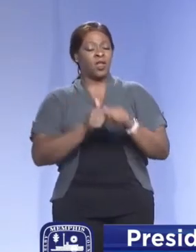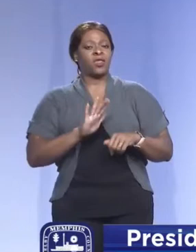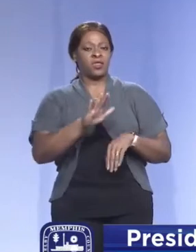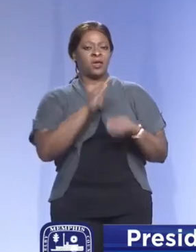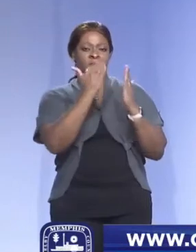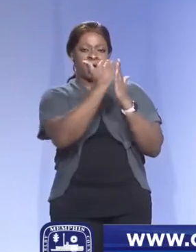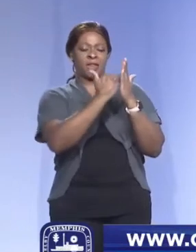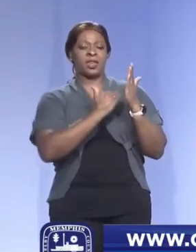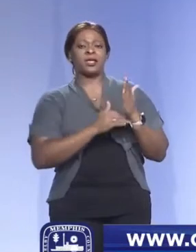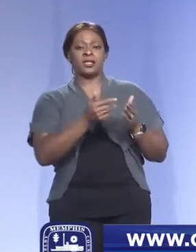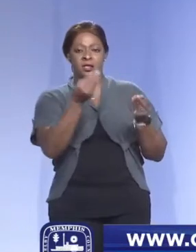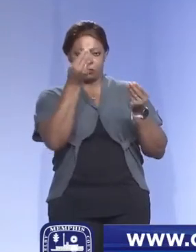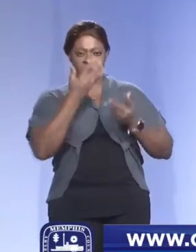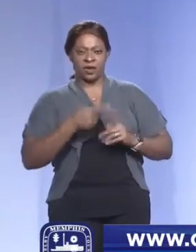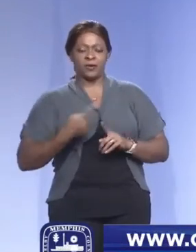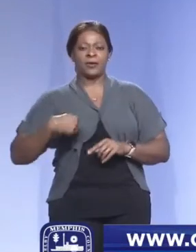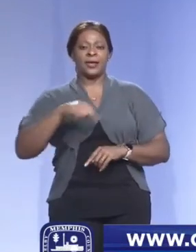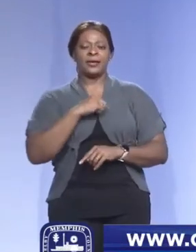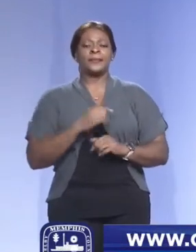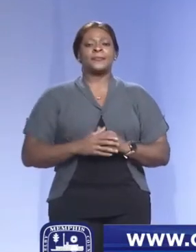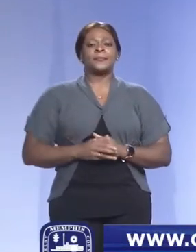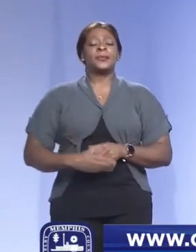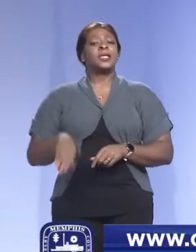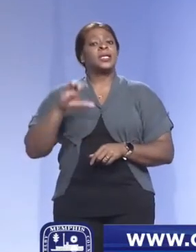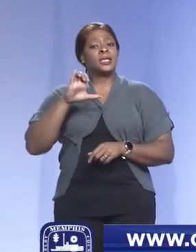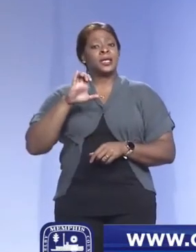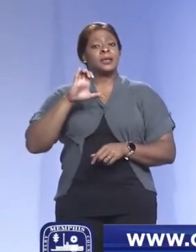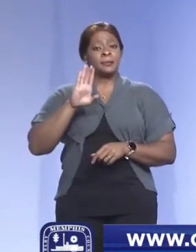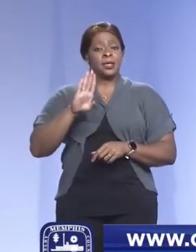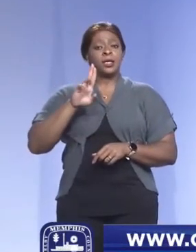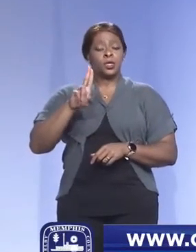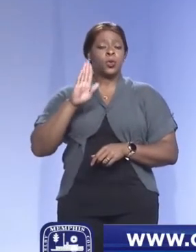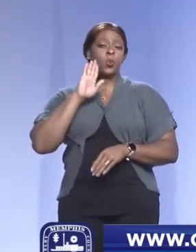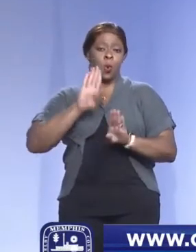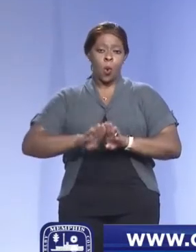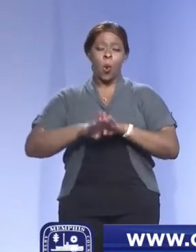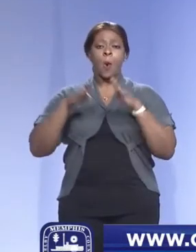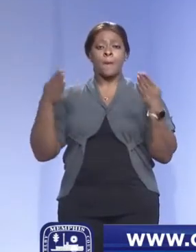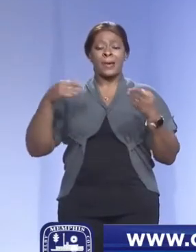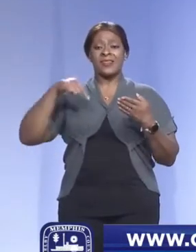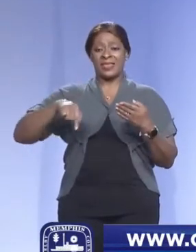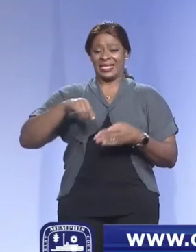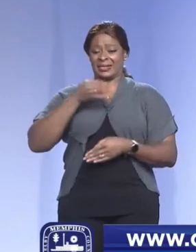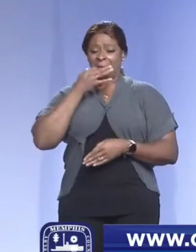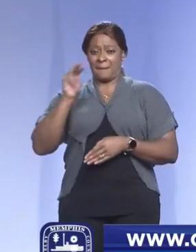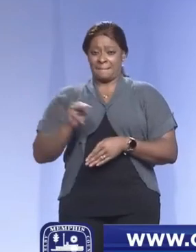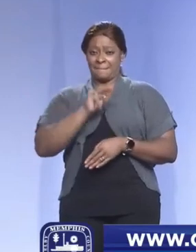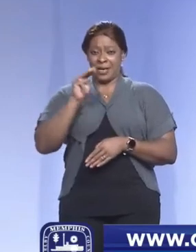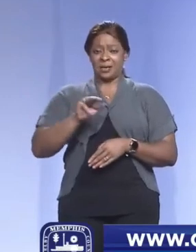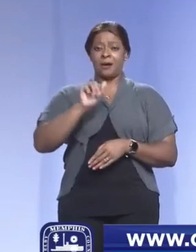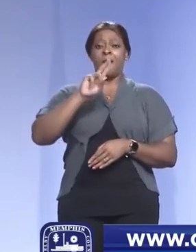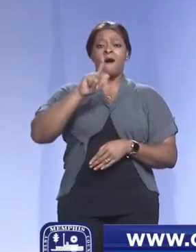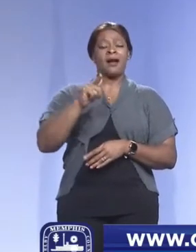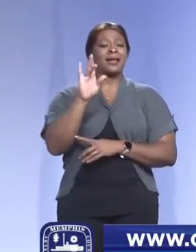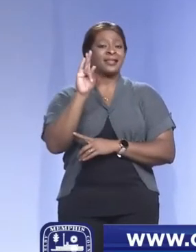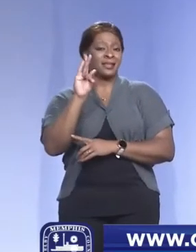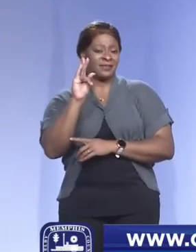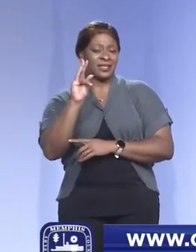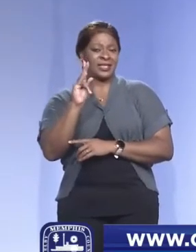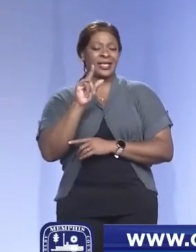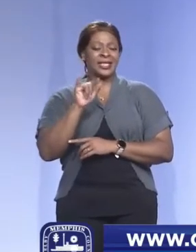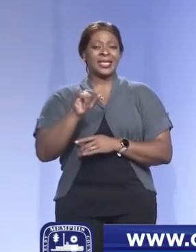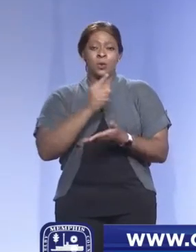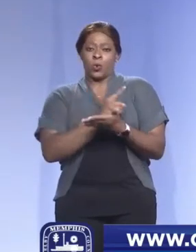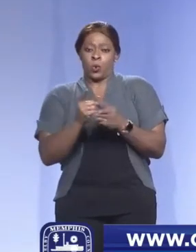provided. As announced, CBU will be opening this coming Monday, August the 17th. This is a